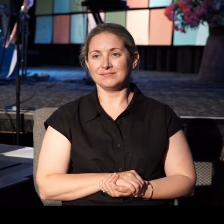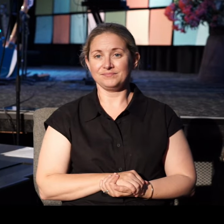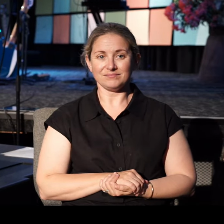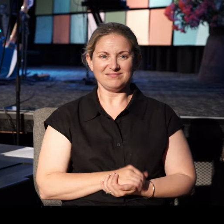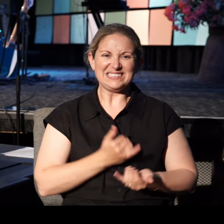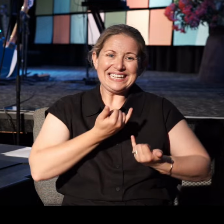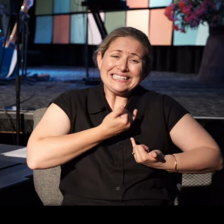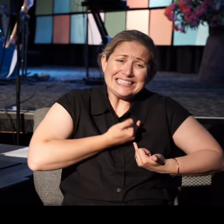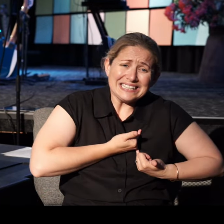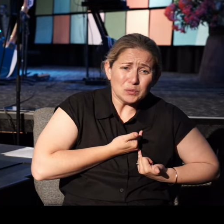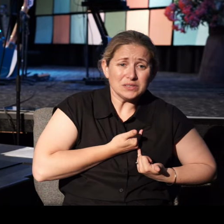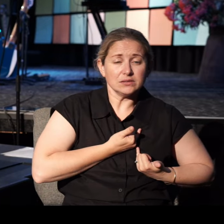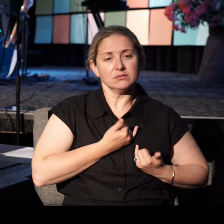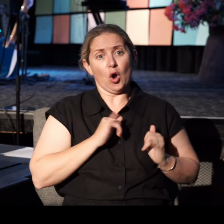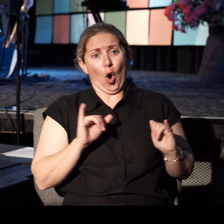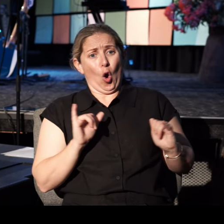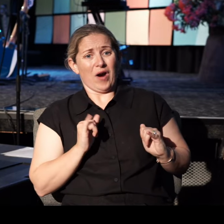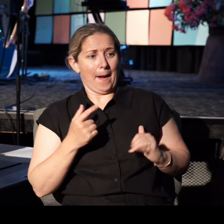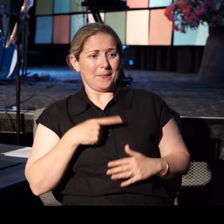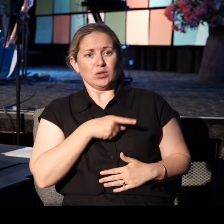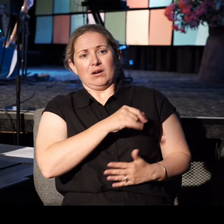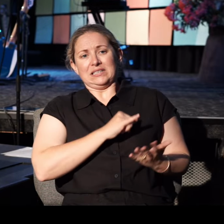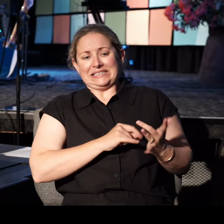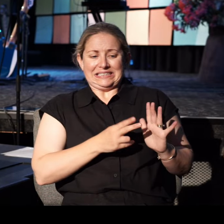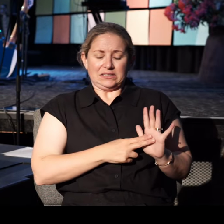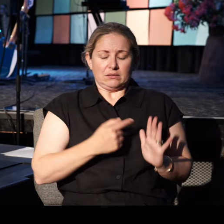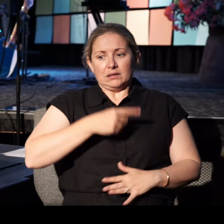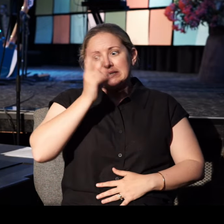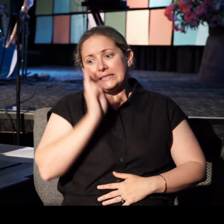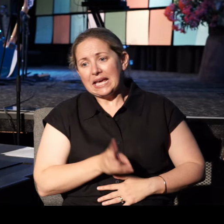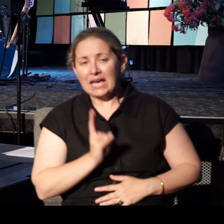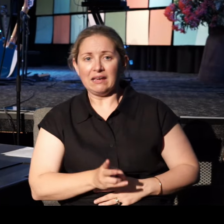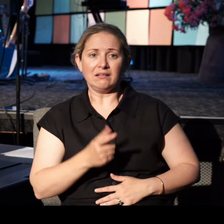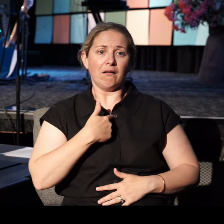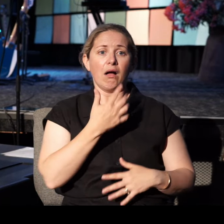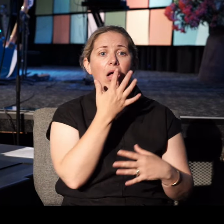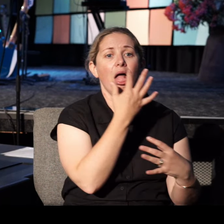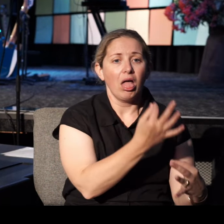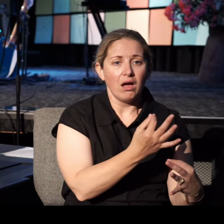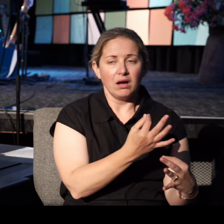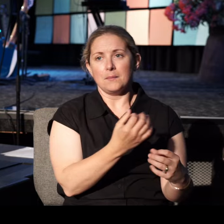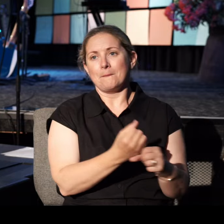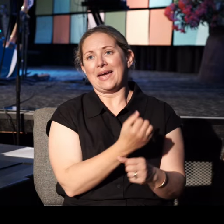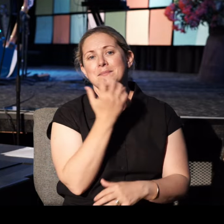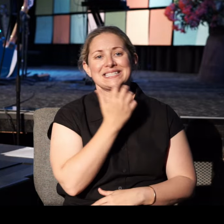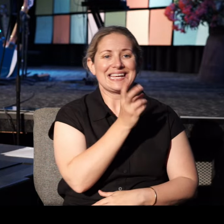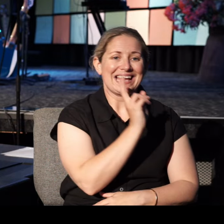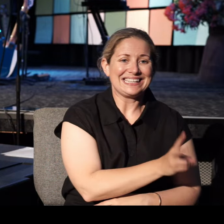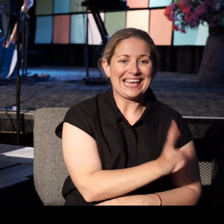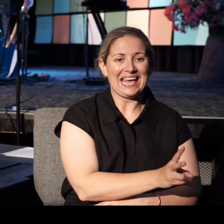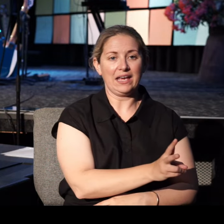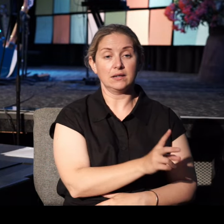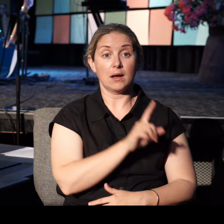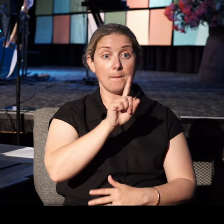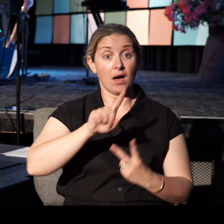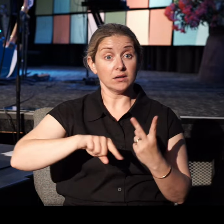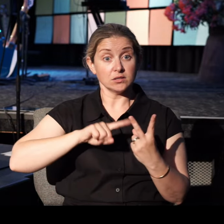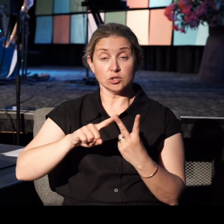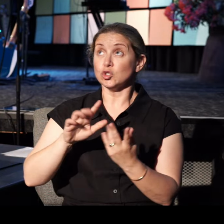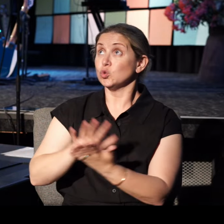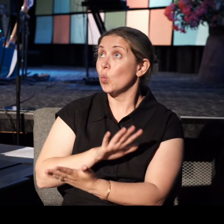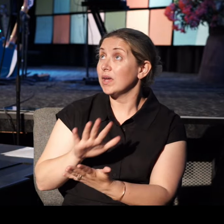Guilt, horror at sin, I've done it again. Joy at the astonishing truth that every time we